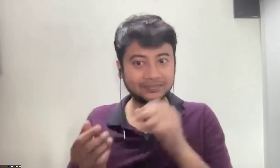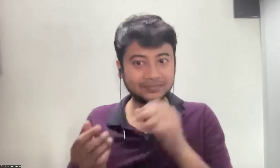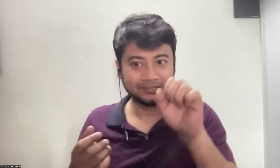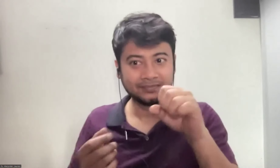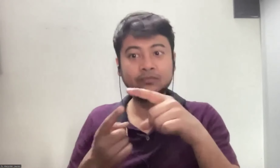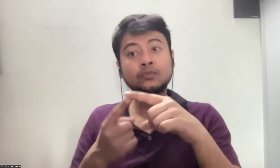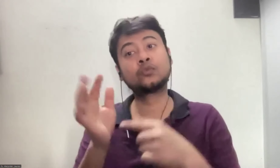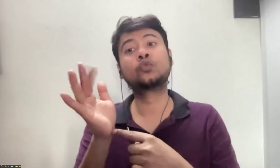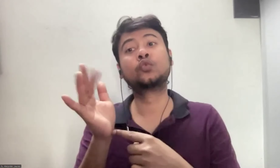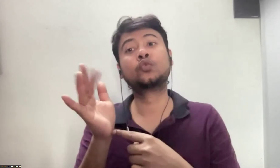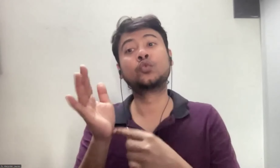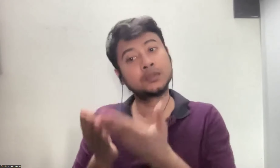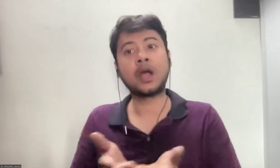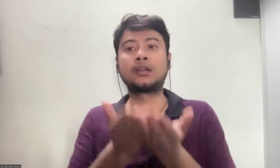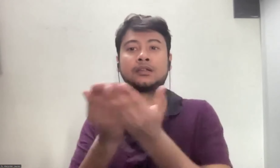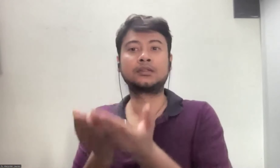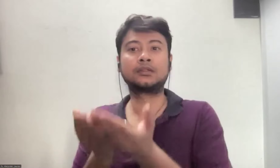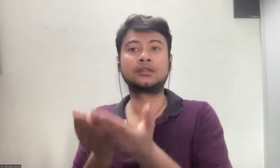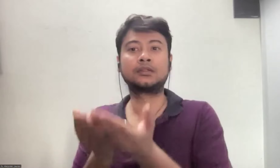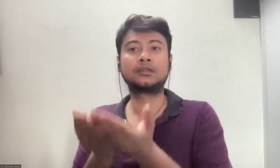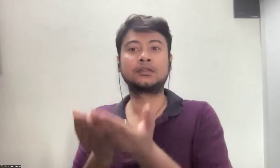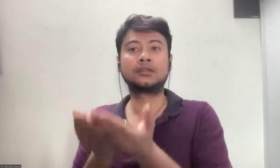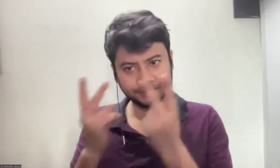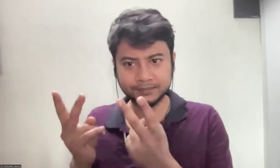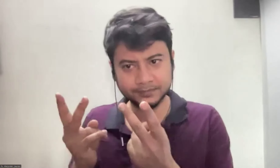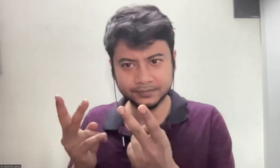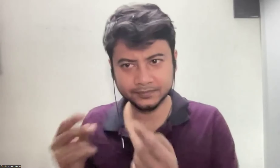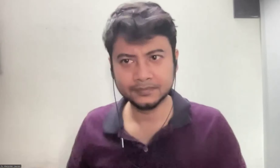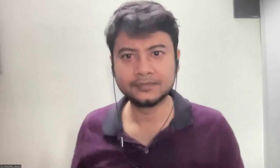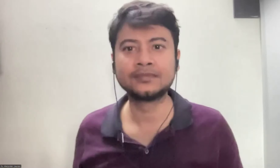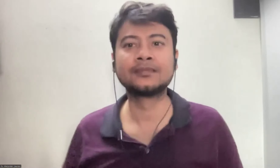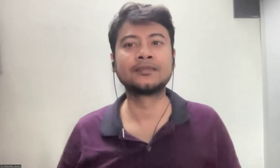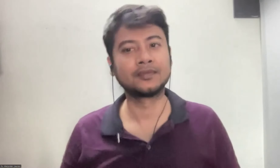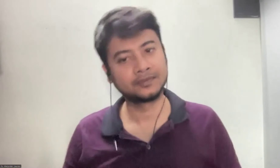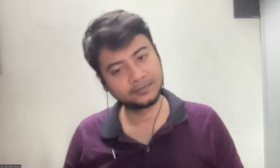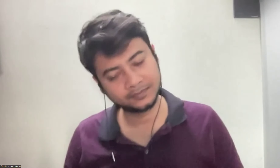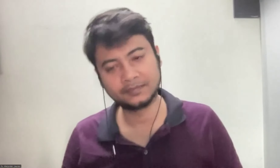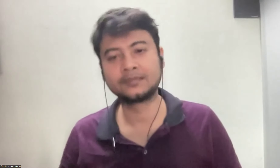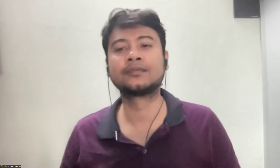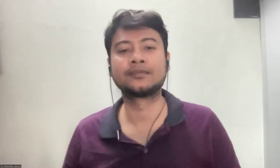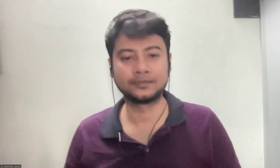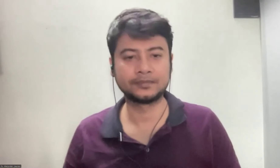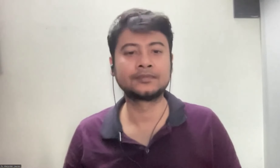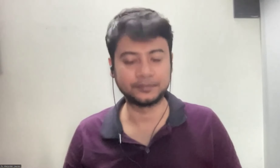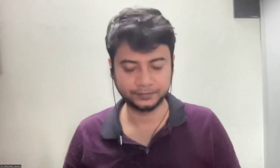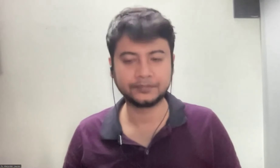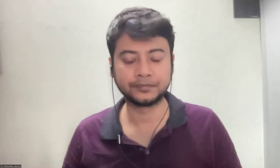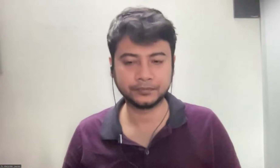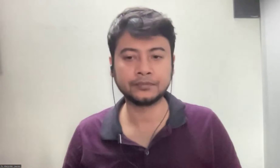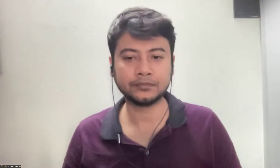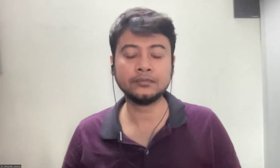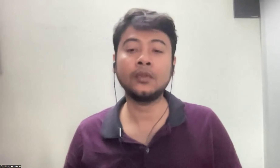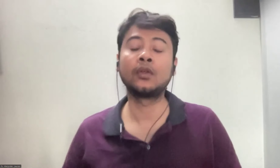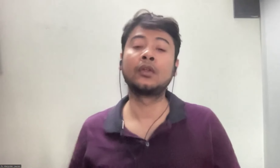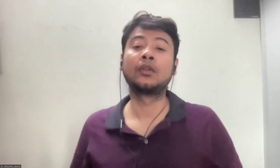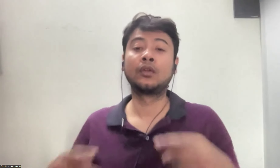happening. So now there is a proper, you know, things which are required before